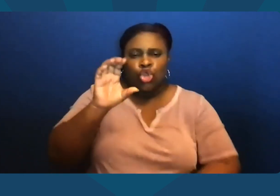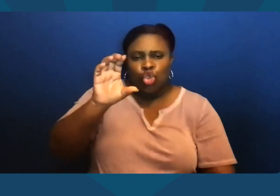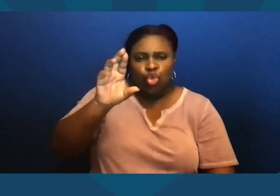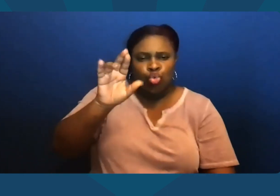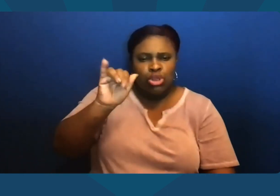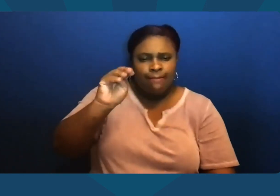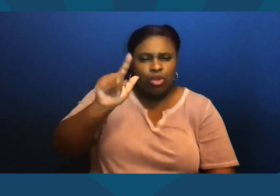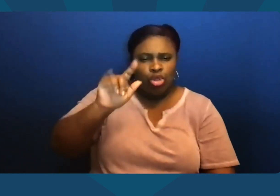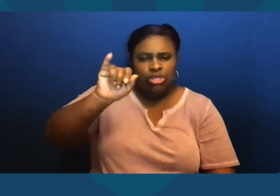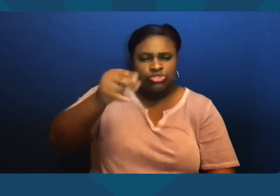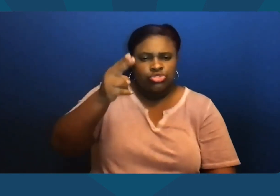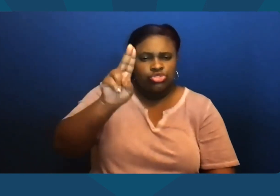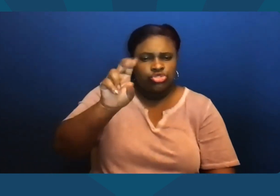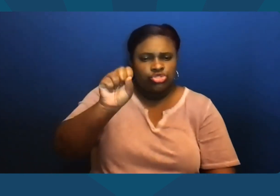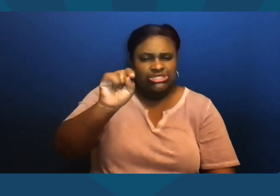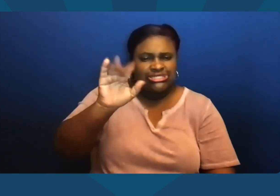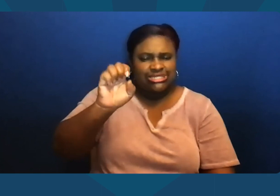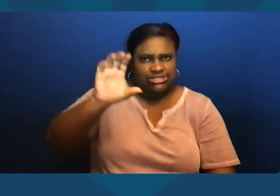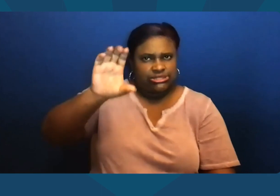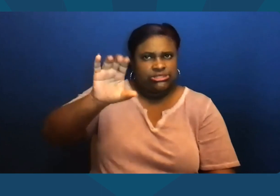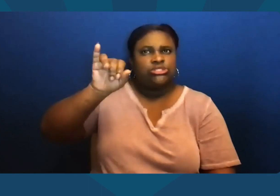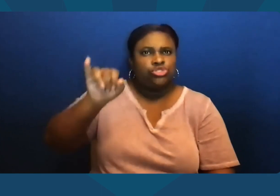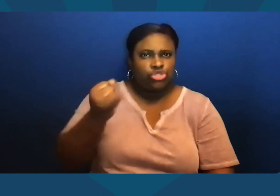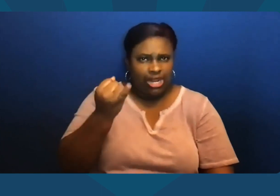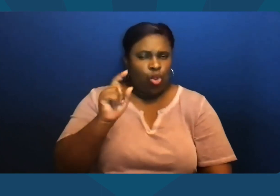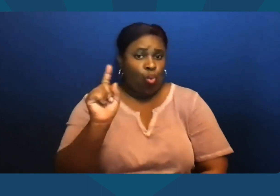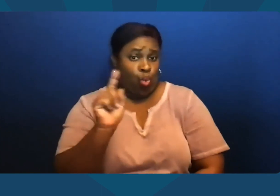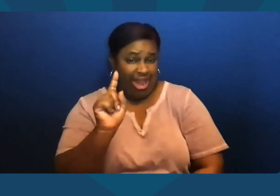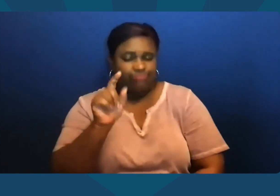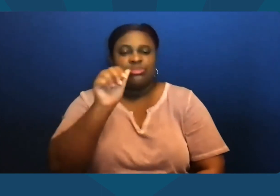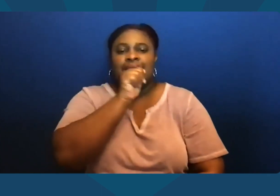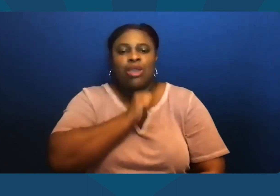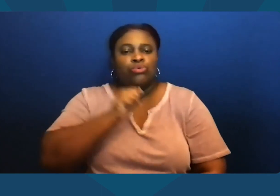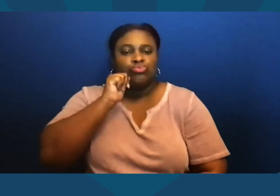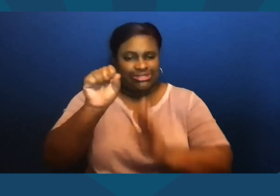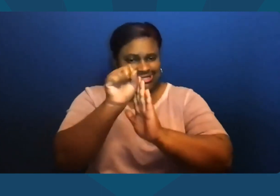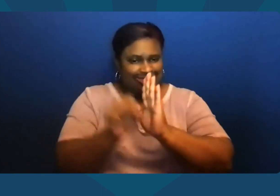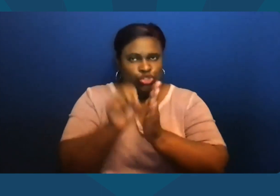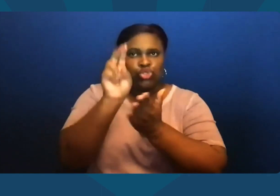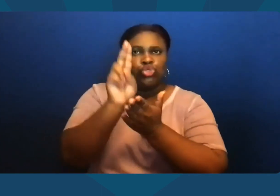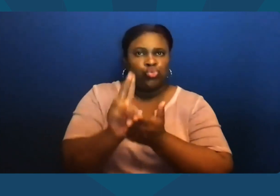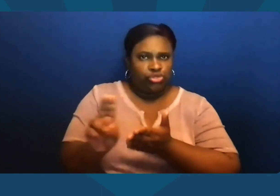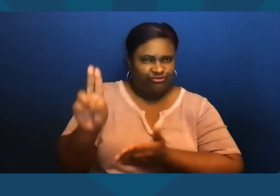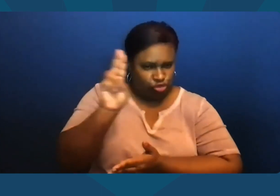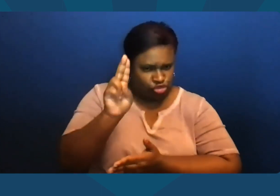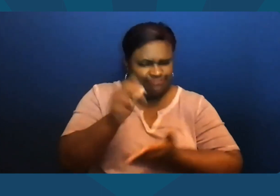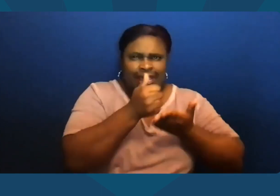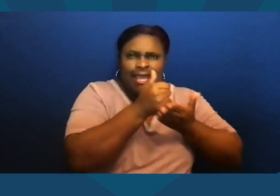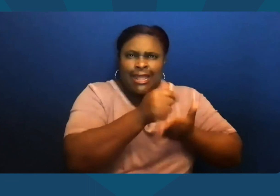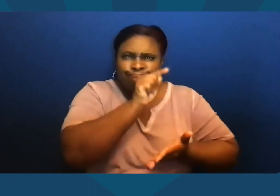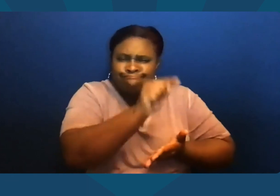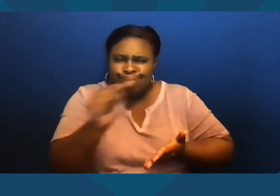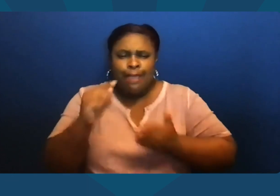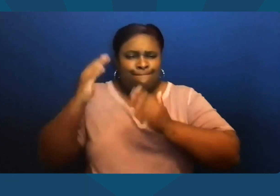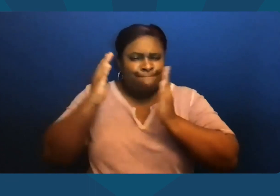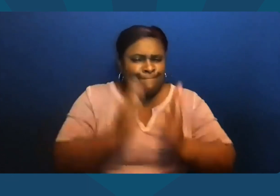Today, he teaches criminal justice courses at Arizona State University, helping to prepare a new generation